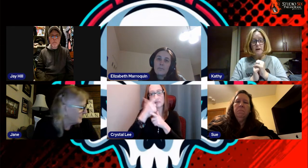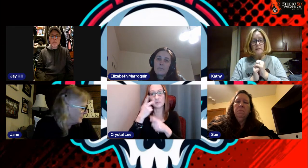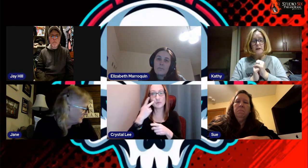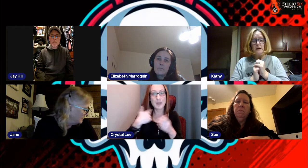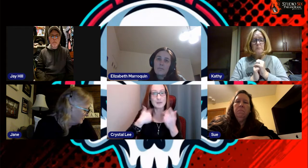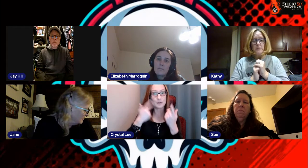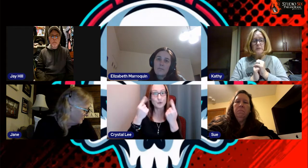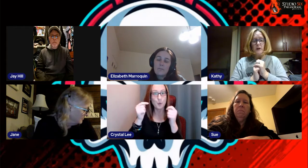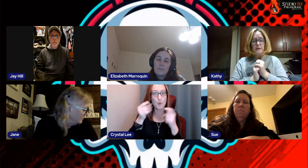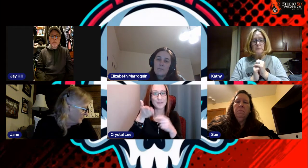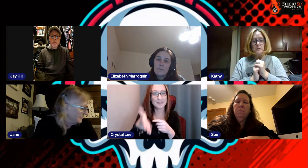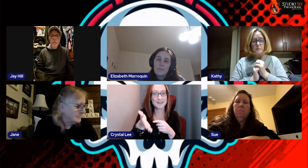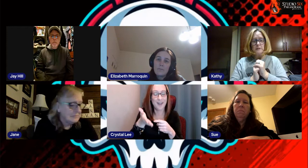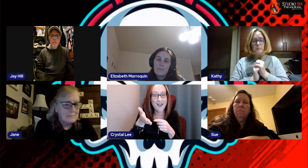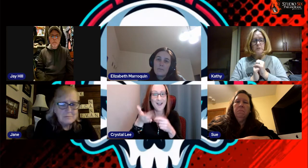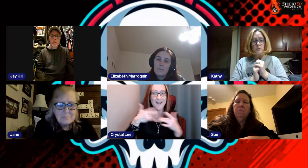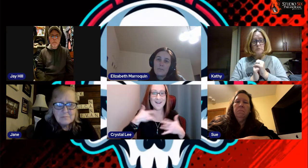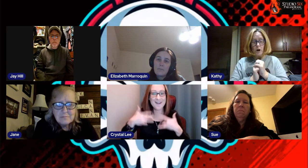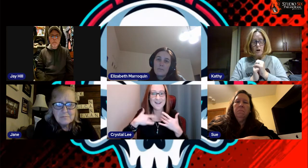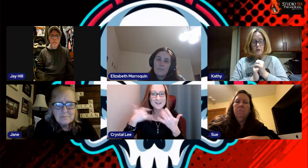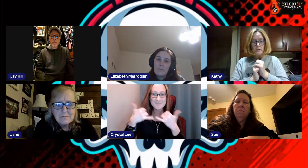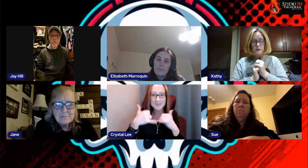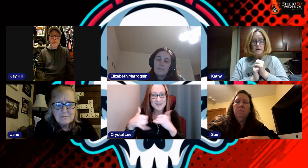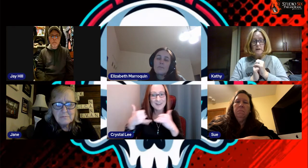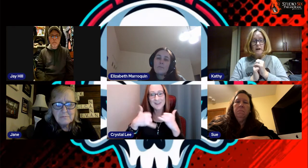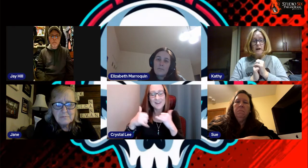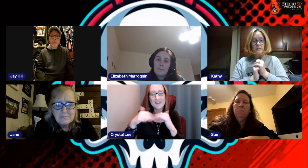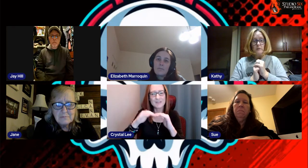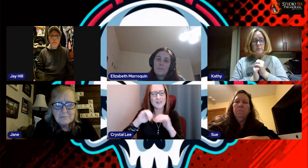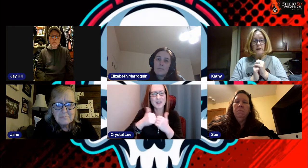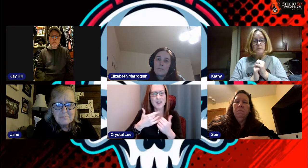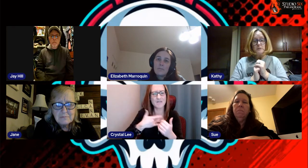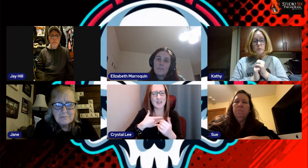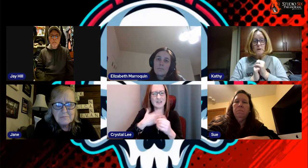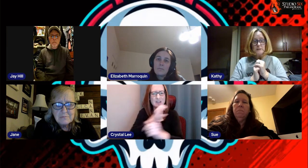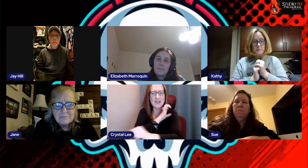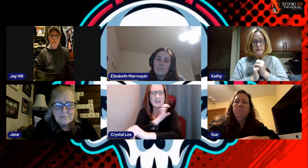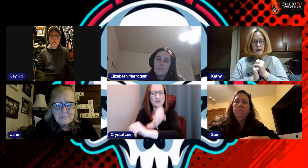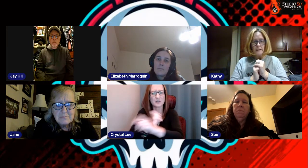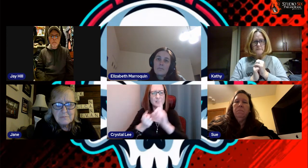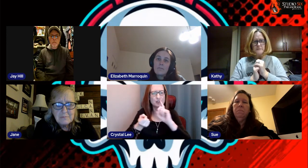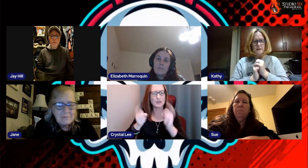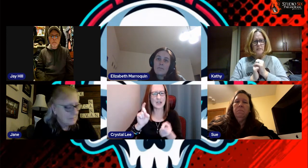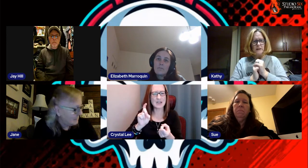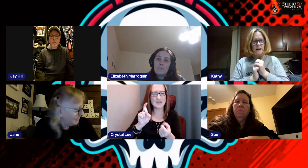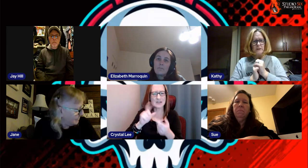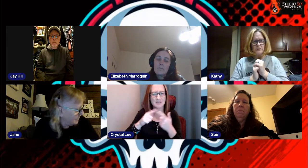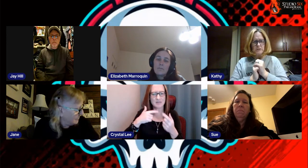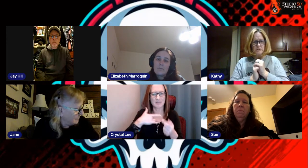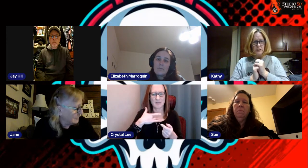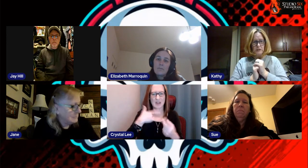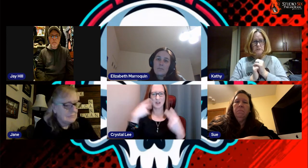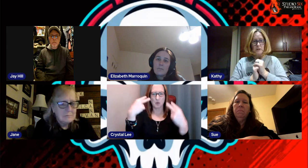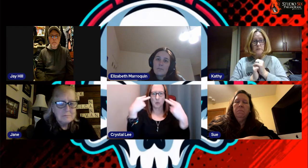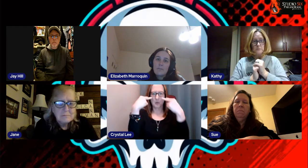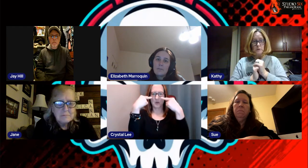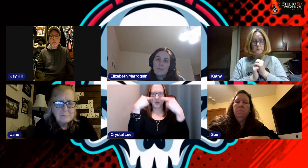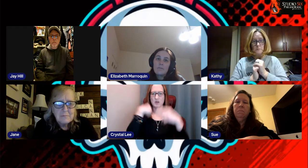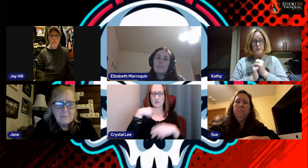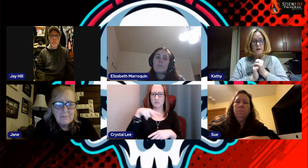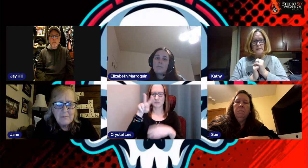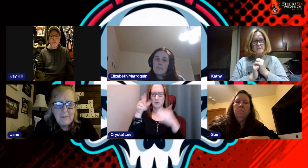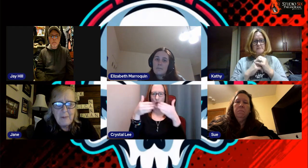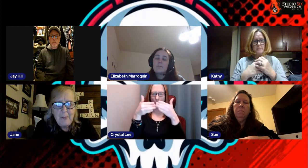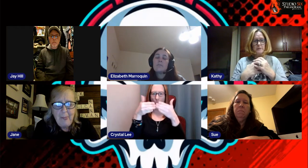light on, but they've gone up with no duck. And they were playing with the toys up in the attic and feel the energy change in the